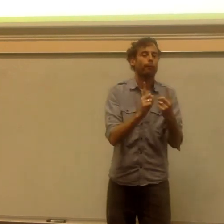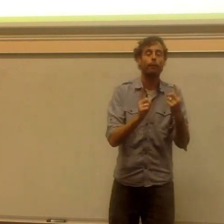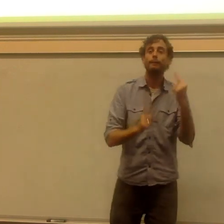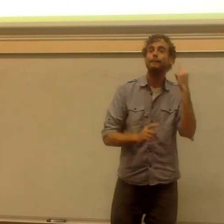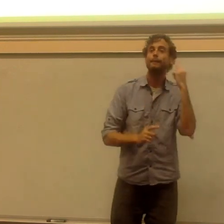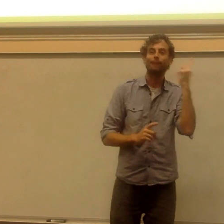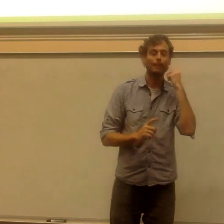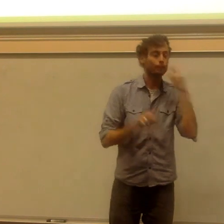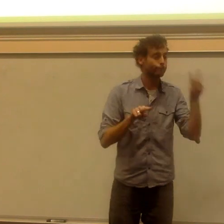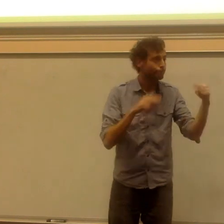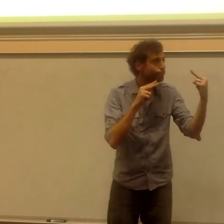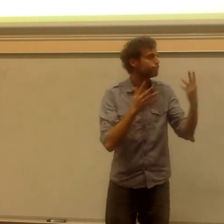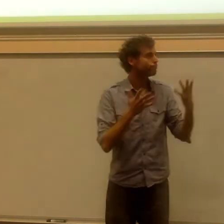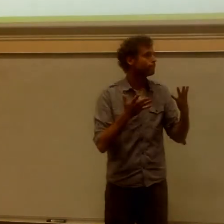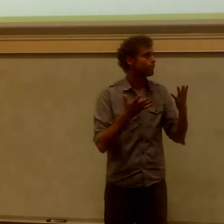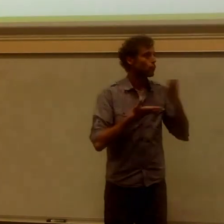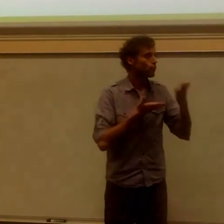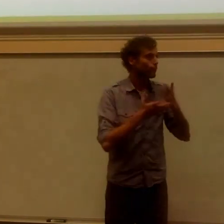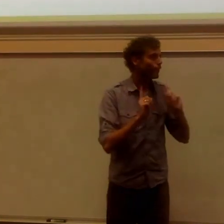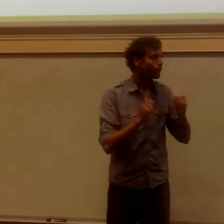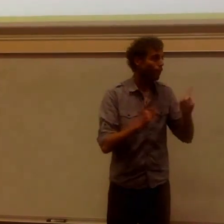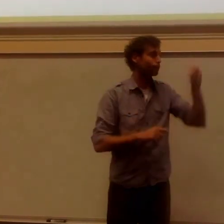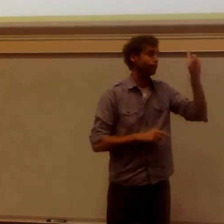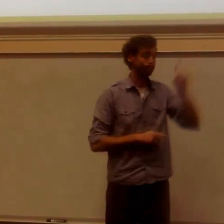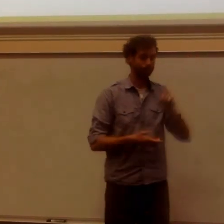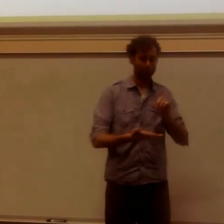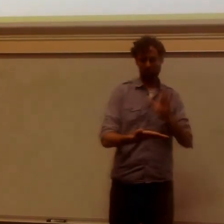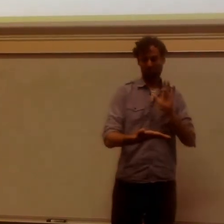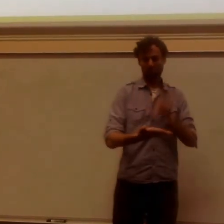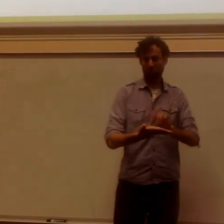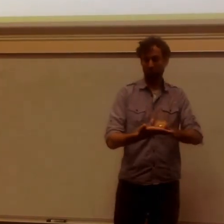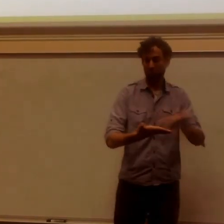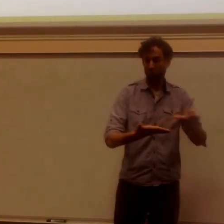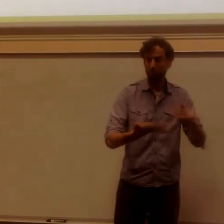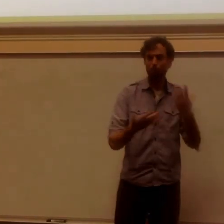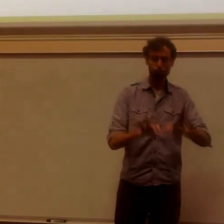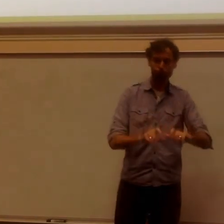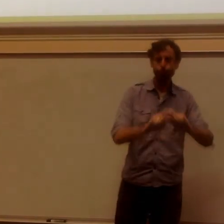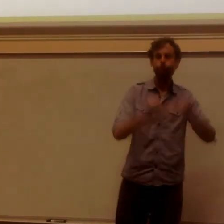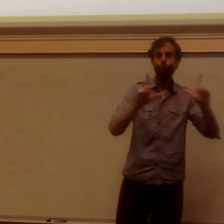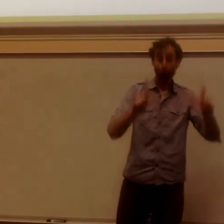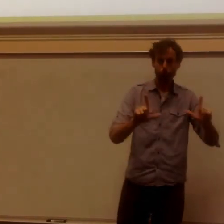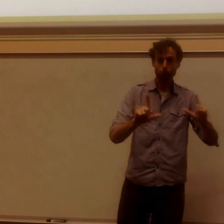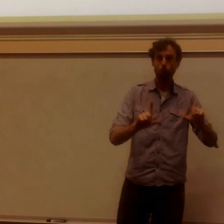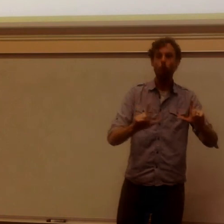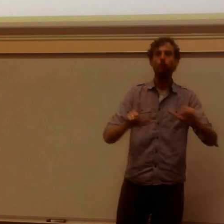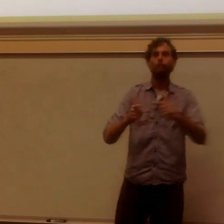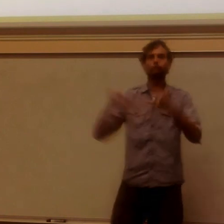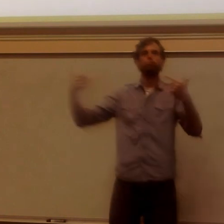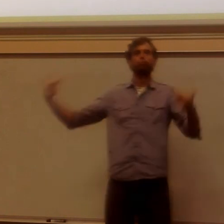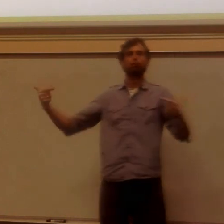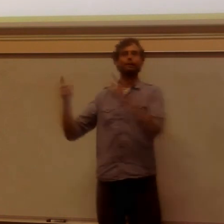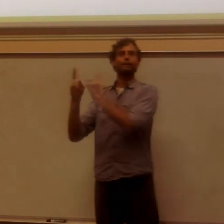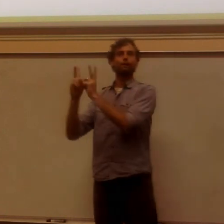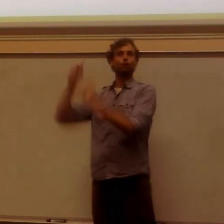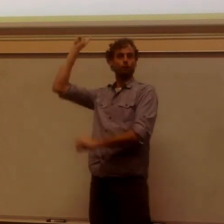So for example, you might have a deaf person and a hearing person situated together but because they can't communicate directly, they then make a call